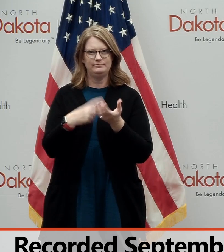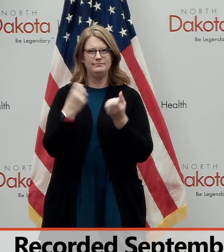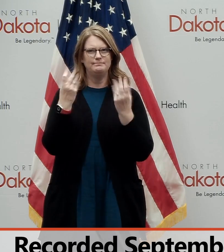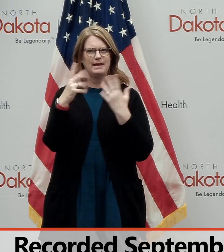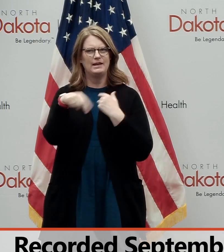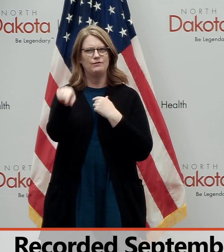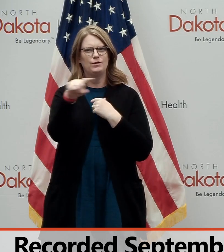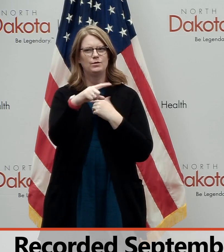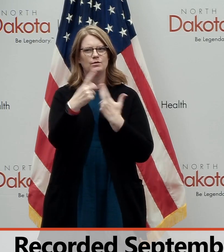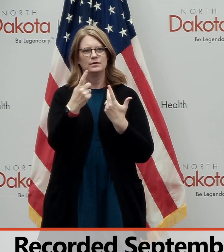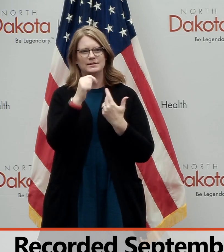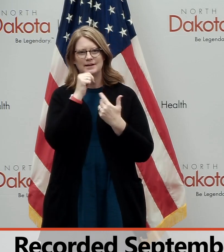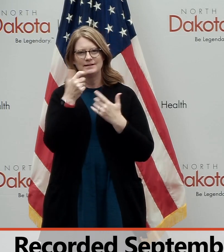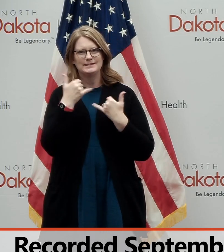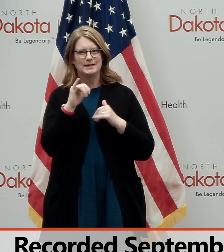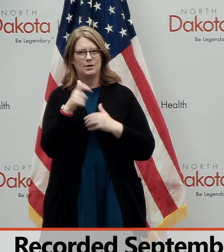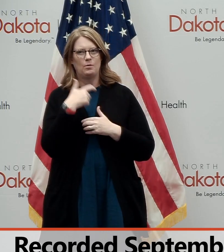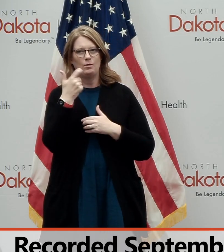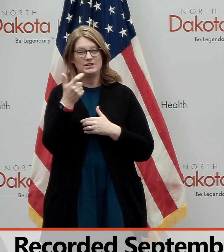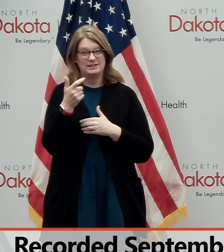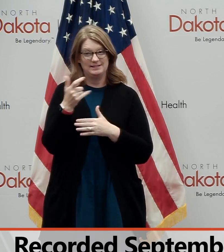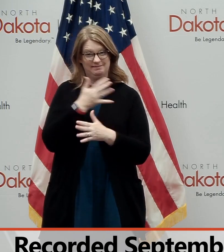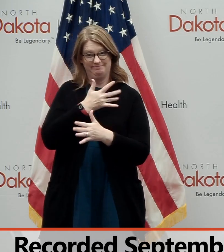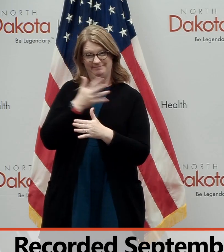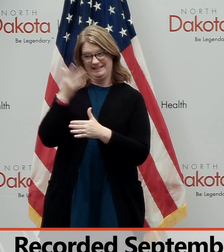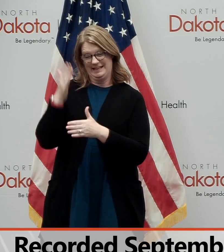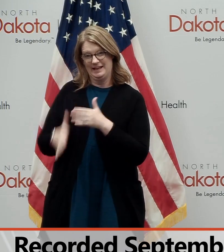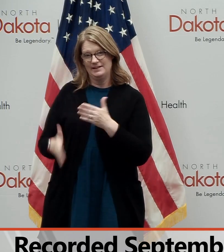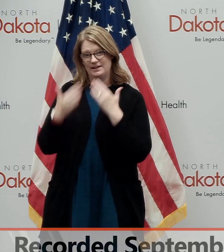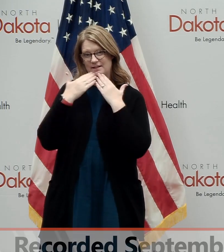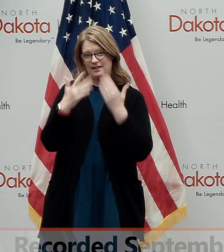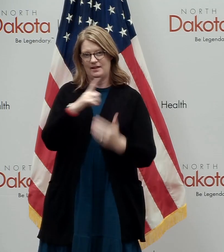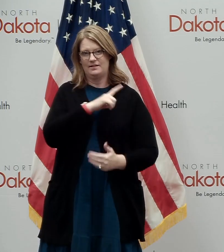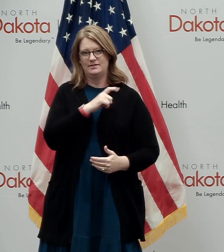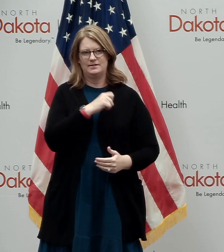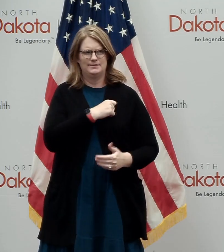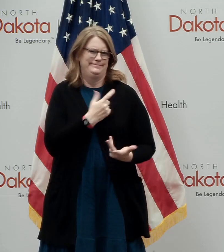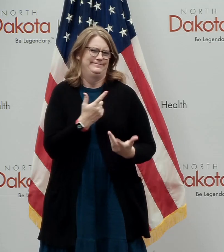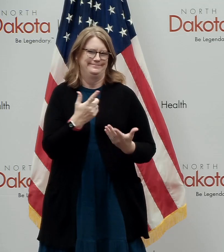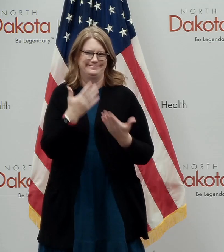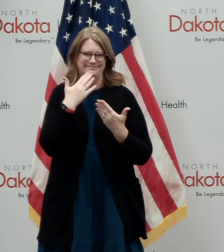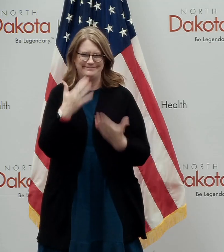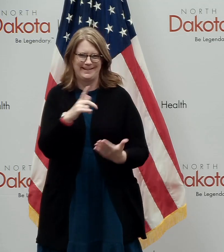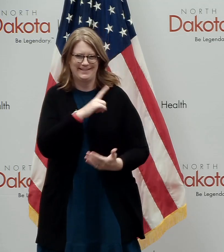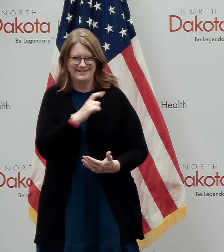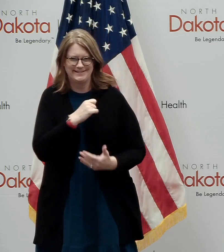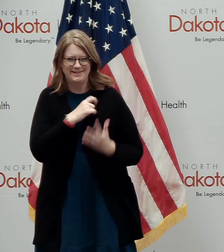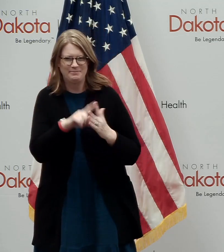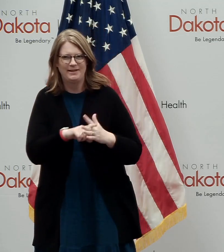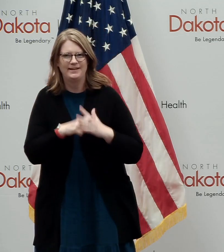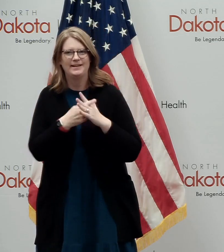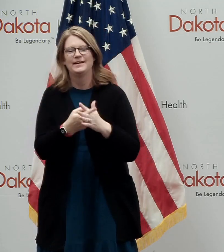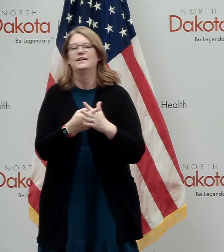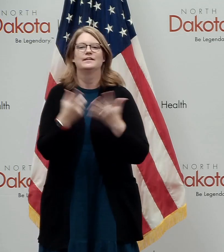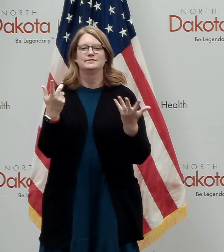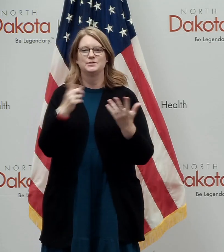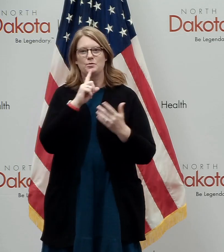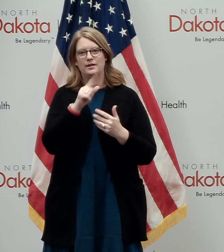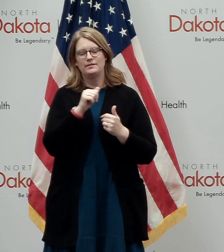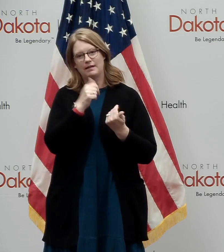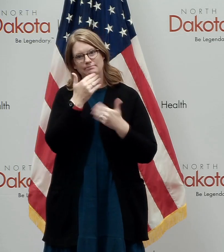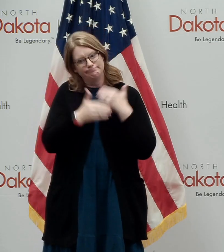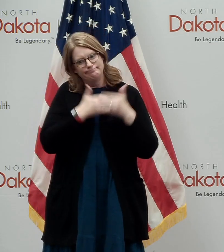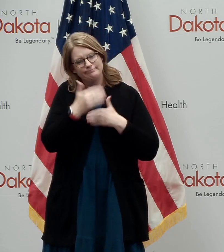the still watching when we get to the very end when I thank Lindsay. So I want to thank Lindsay at the beginning for being here for through all of this.